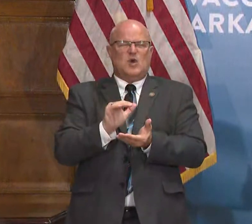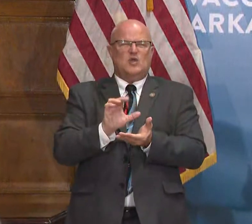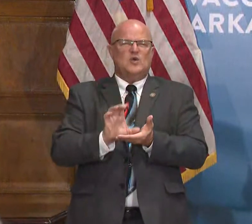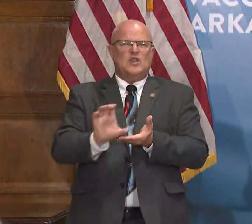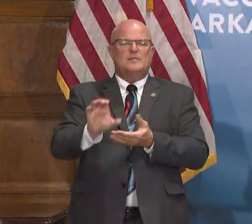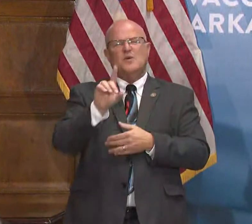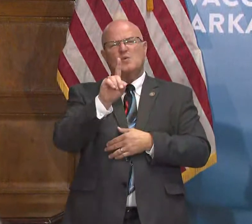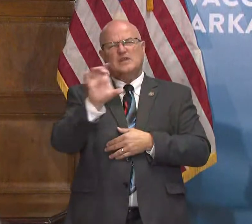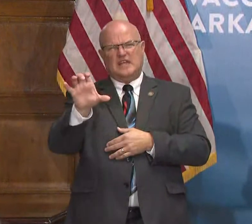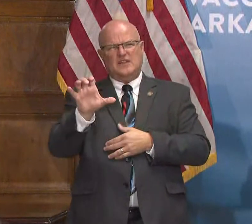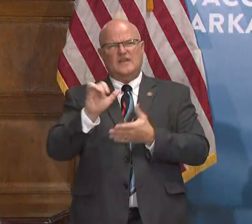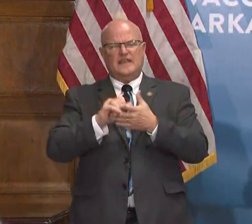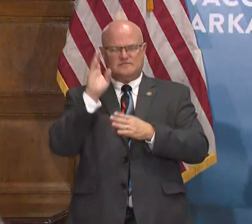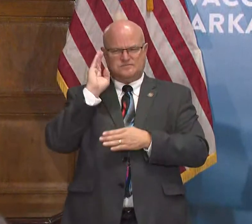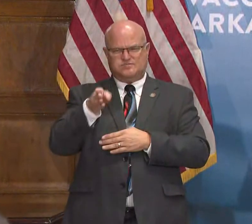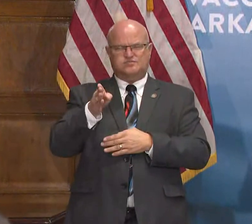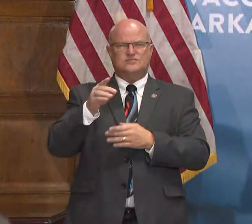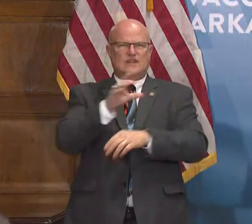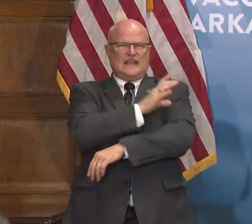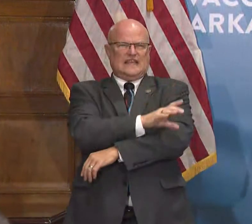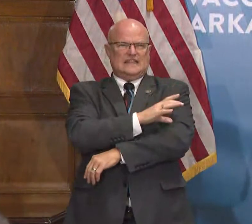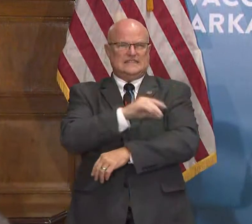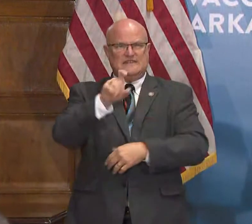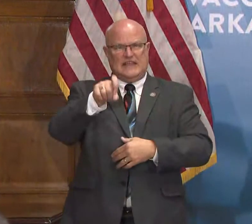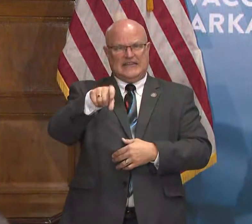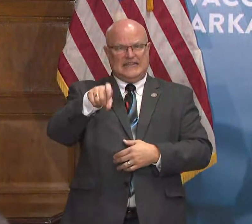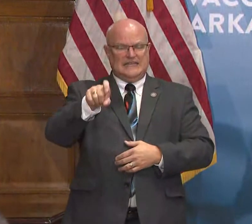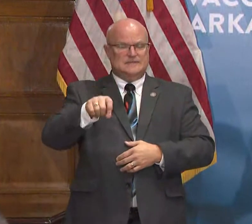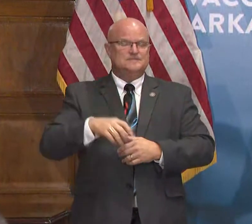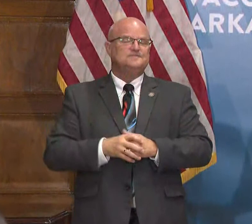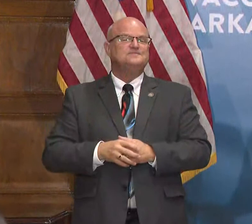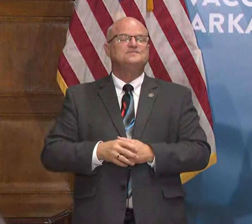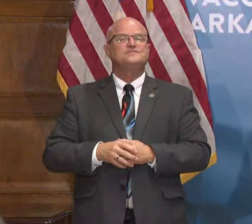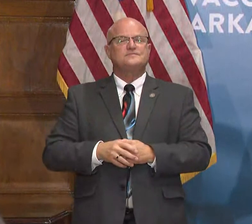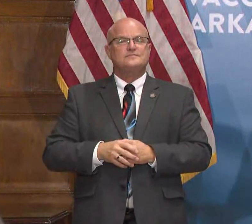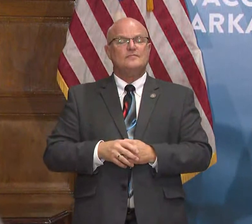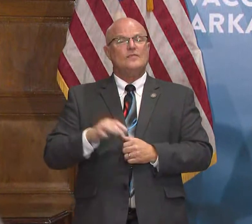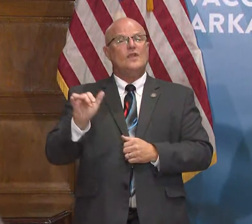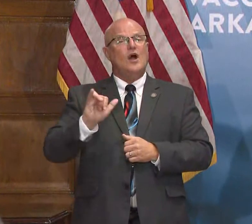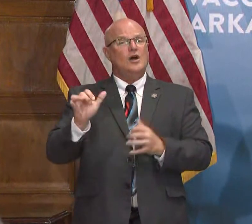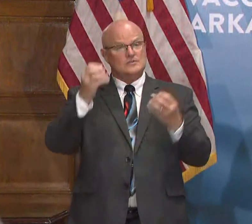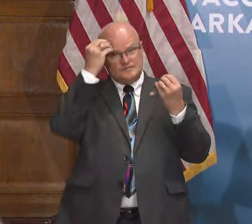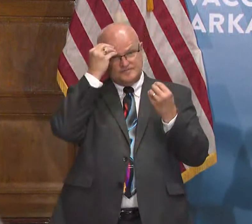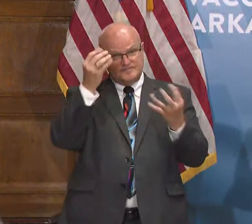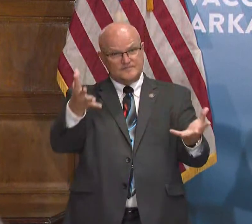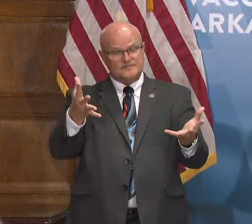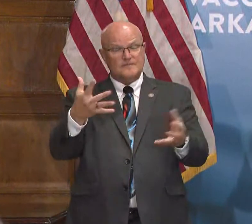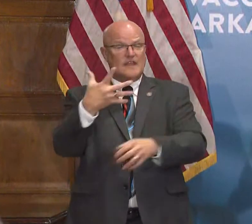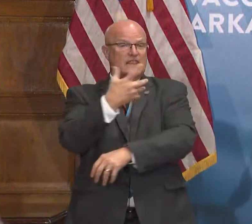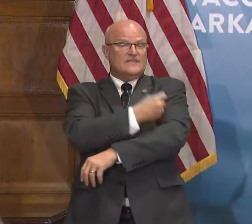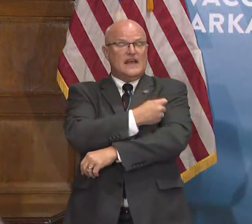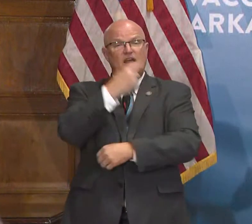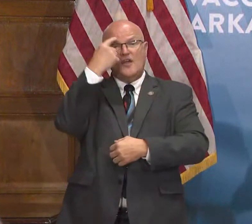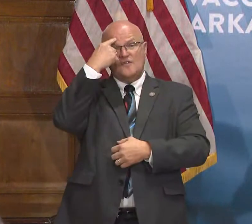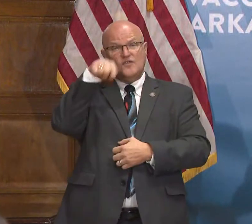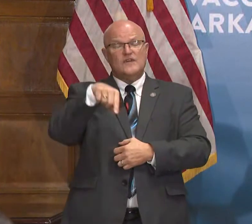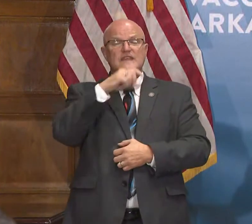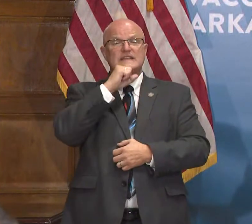of 100, which can go directly to the clinics if they so desire. I also want to point out that the vaccine for this age group, 5